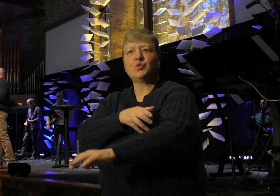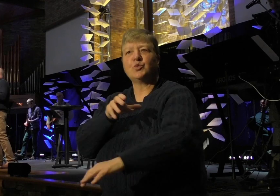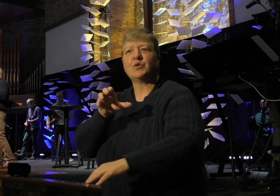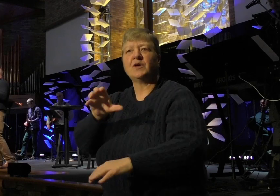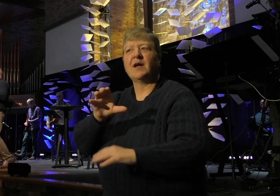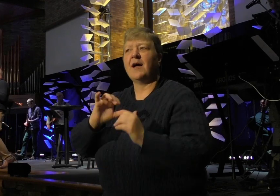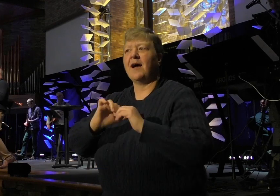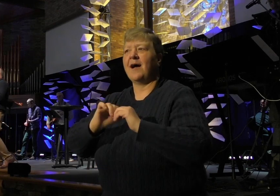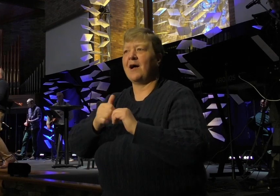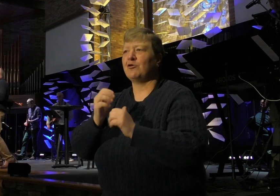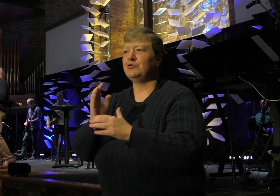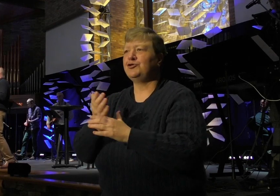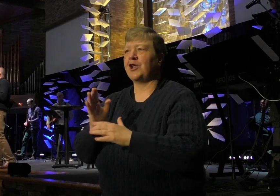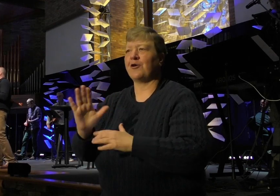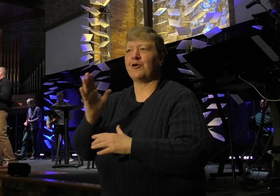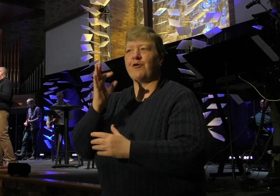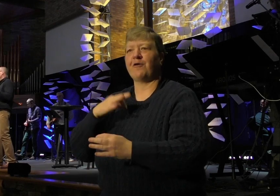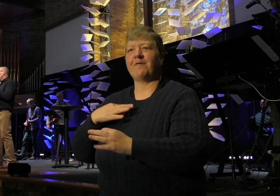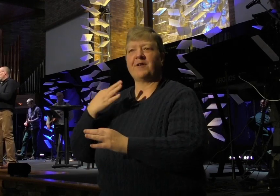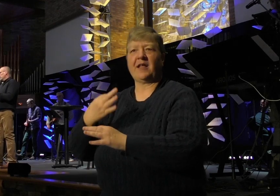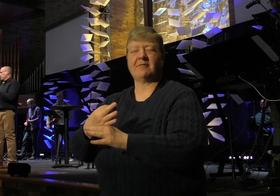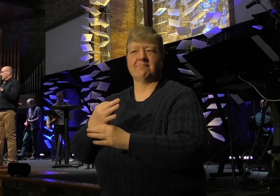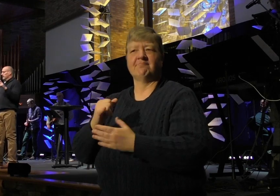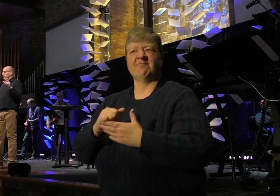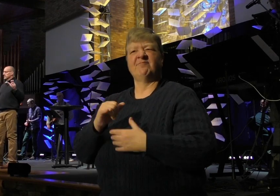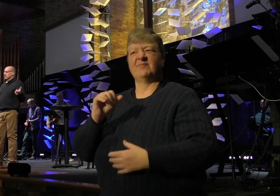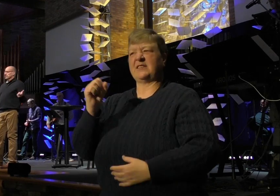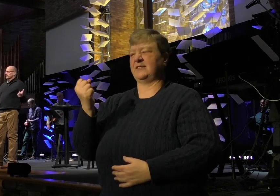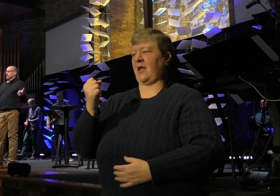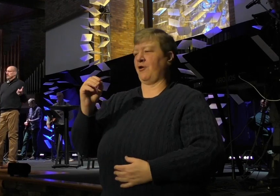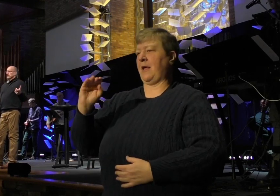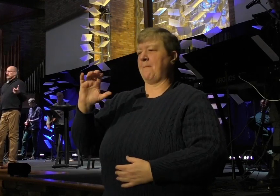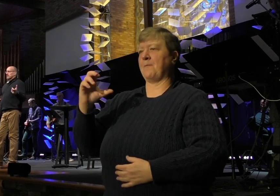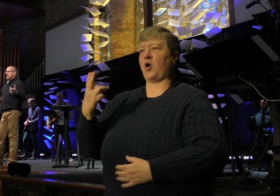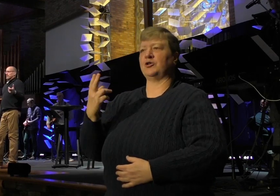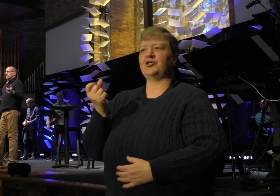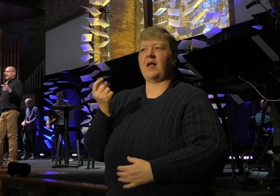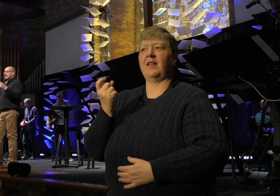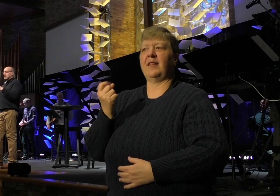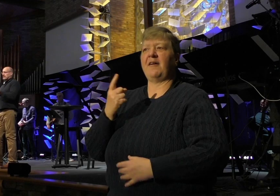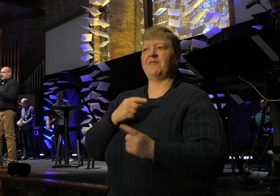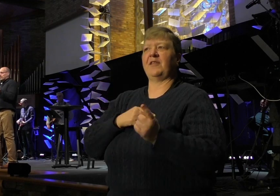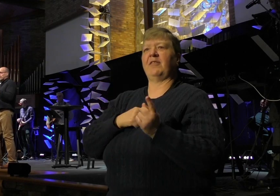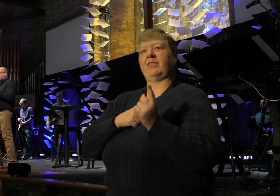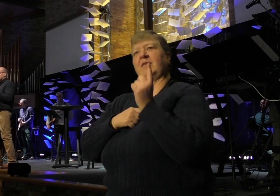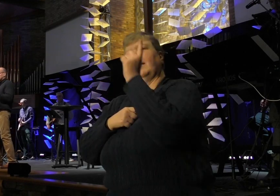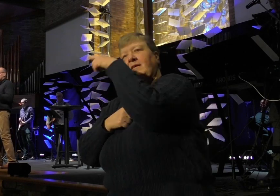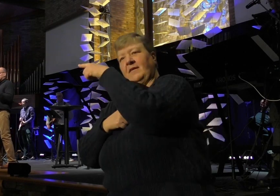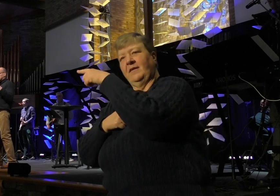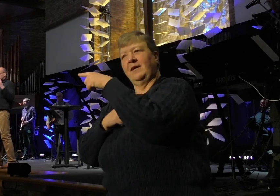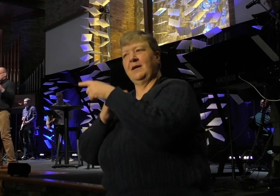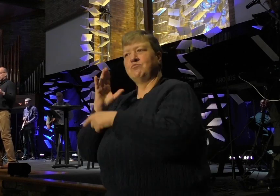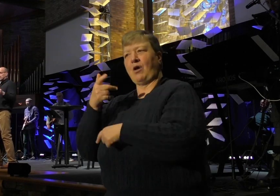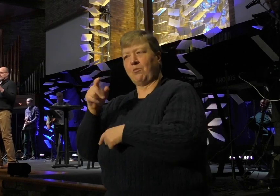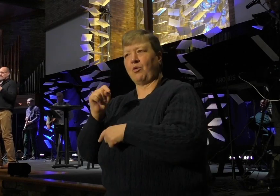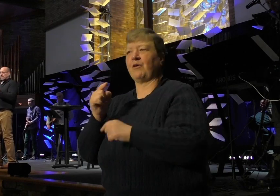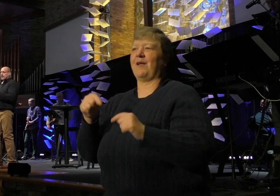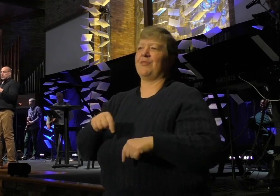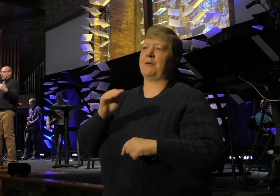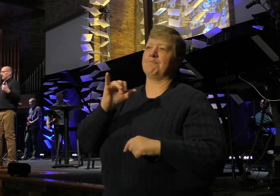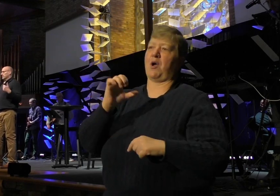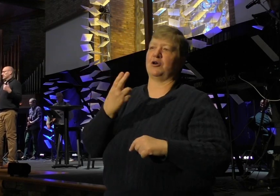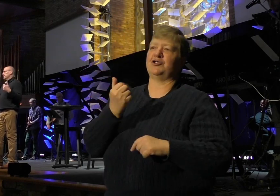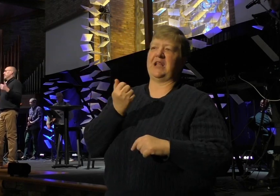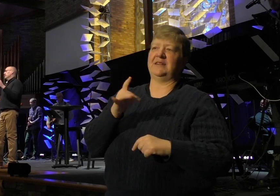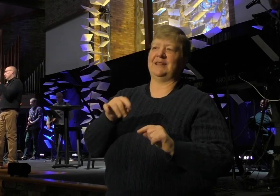And that's going to be taking place on Saturday, March 11th at our Brockport campus, and also Saturday, March 18th here at our Greece campus. You can sign up through the